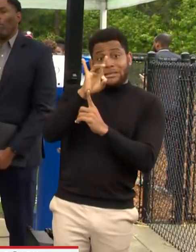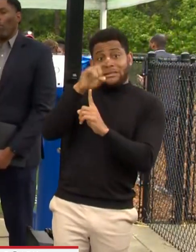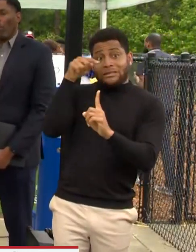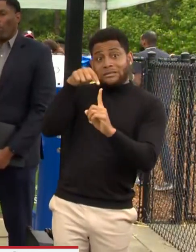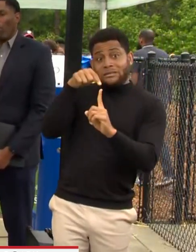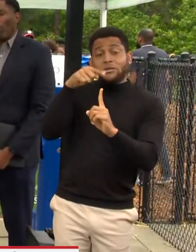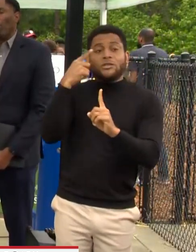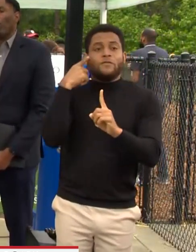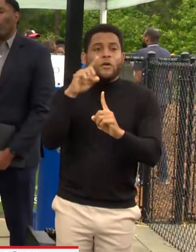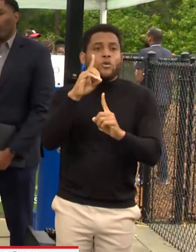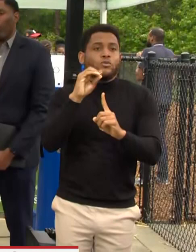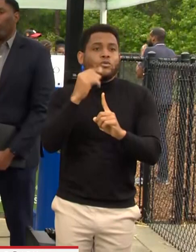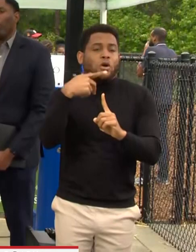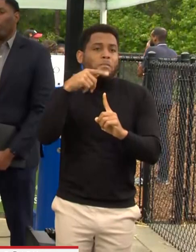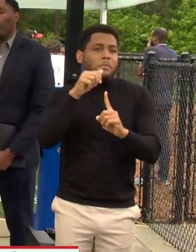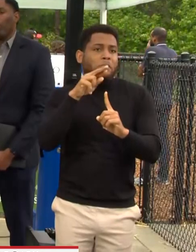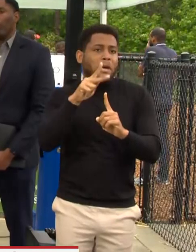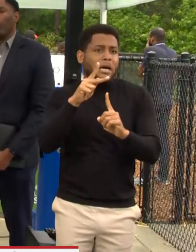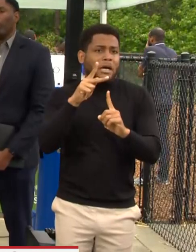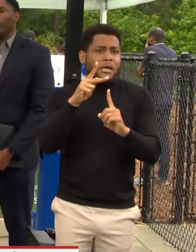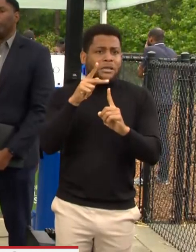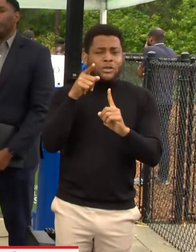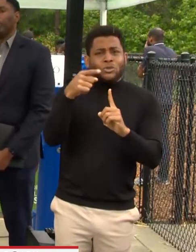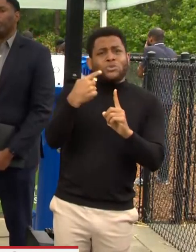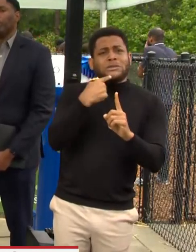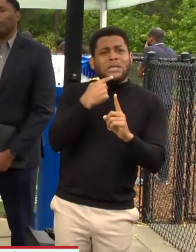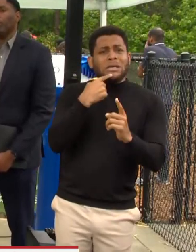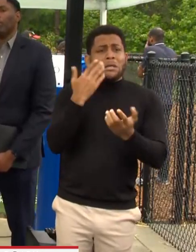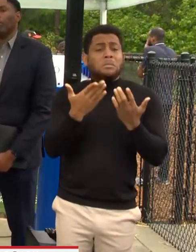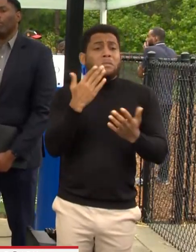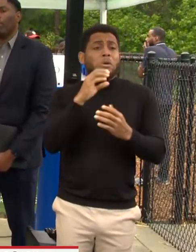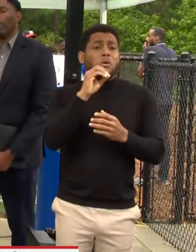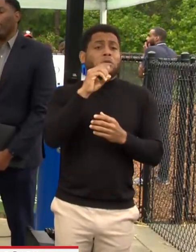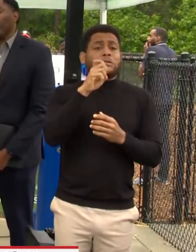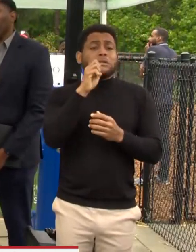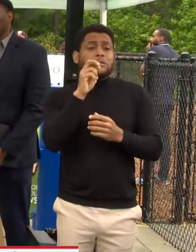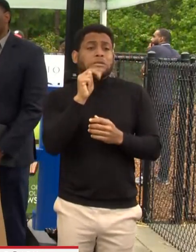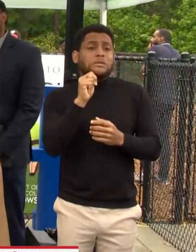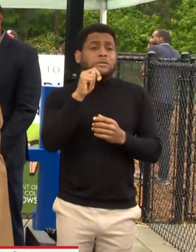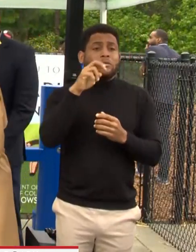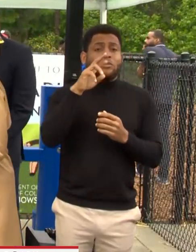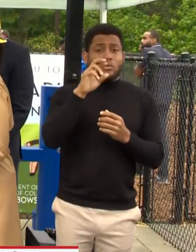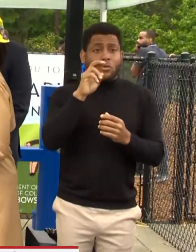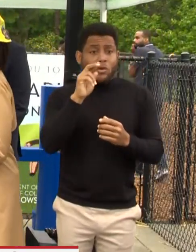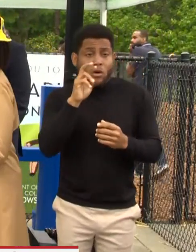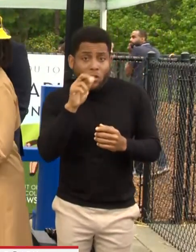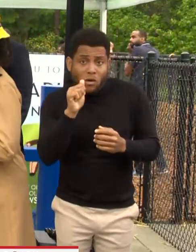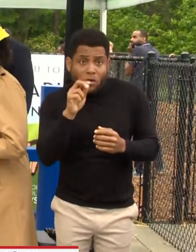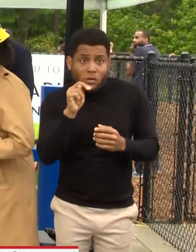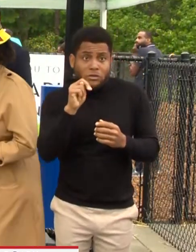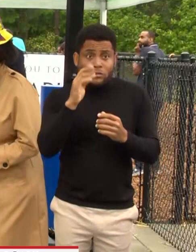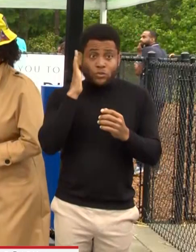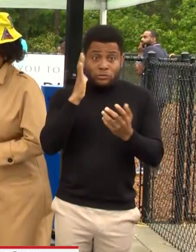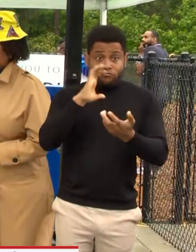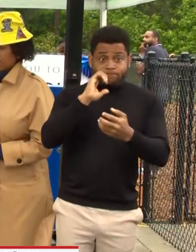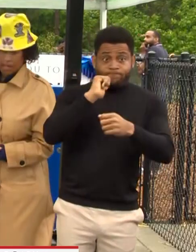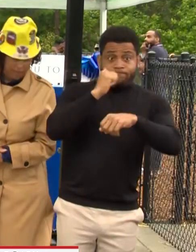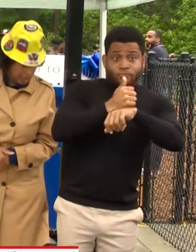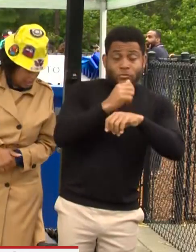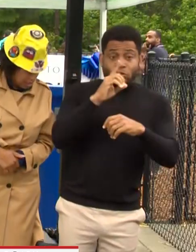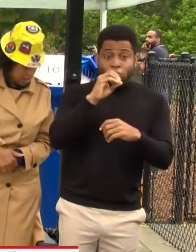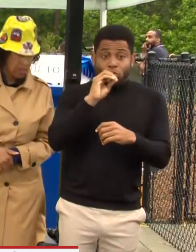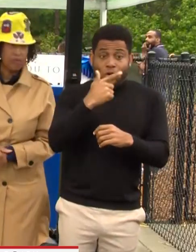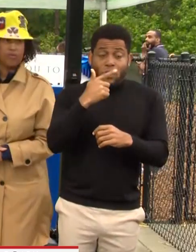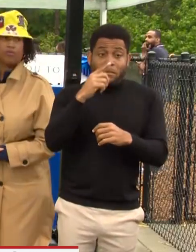mention Axe and Run as a possibility. Is there anything, are there talks about that, or is there any follow-ups about it? Delano or Denny, but they